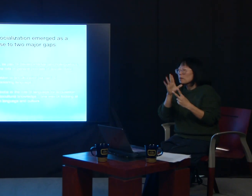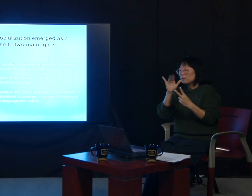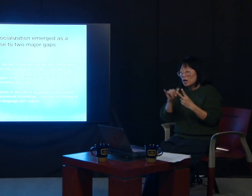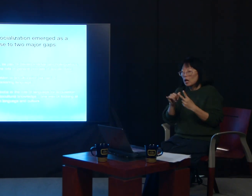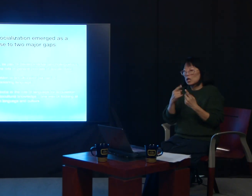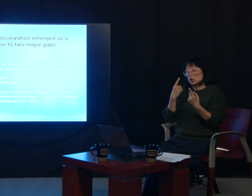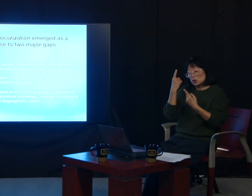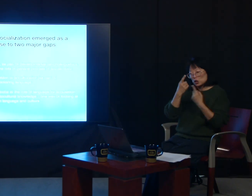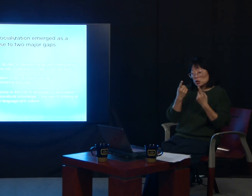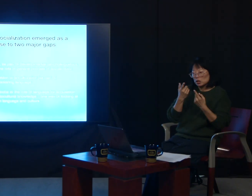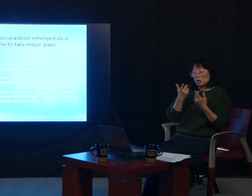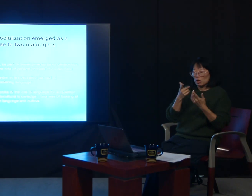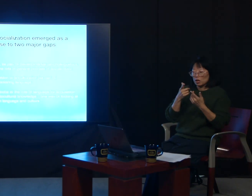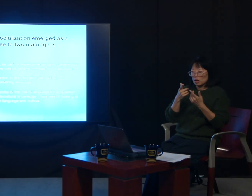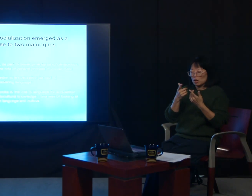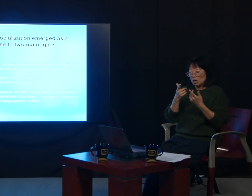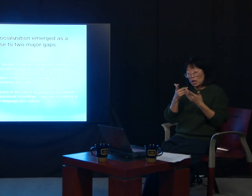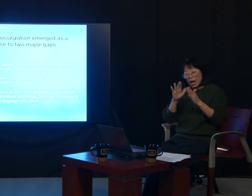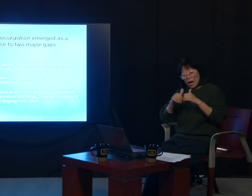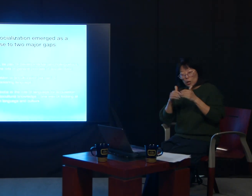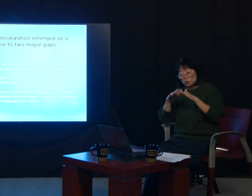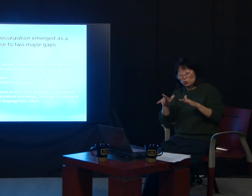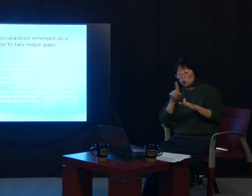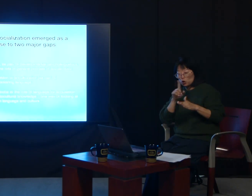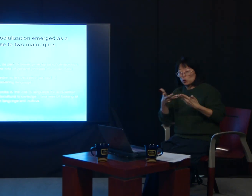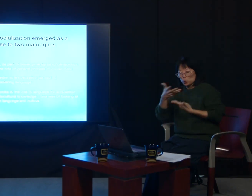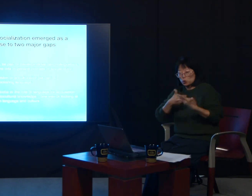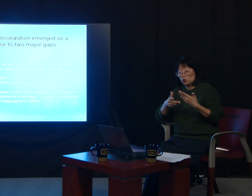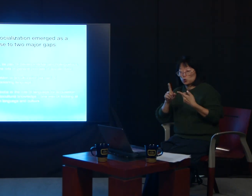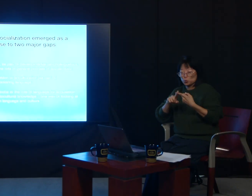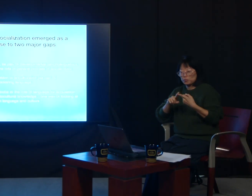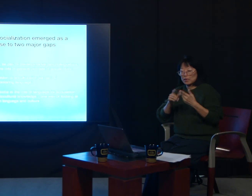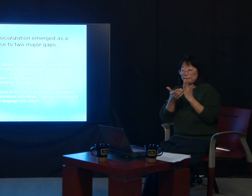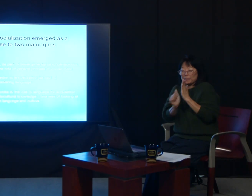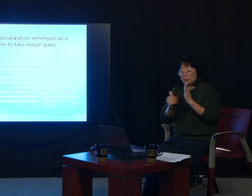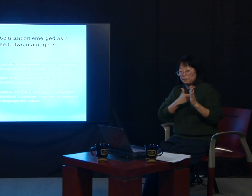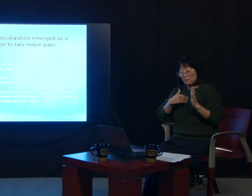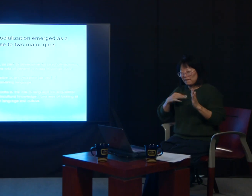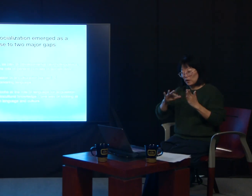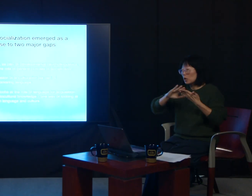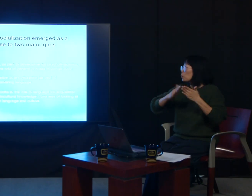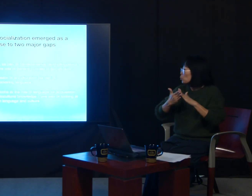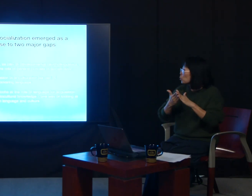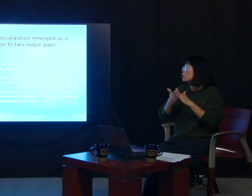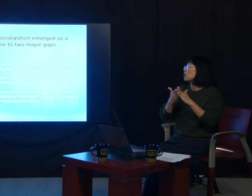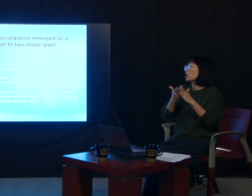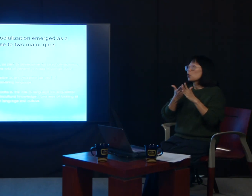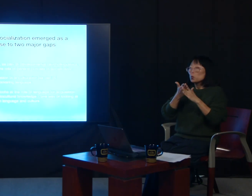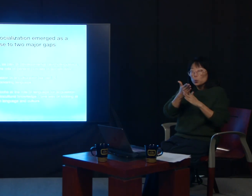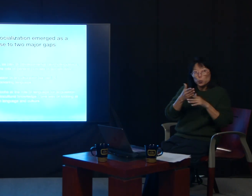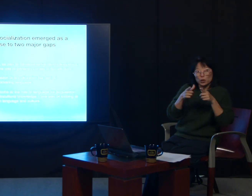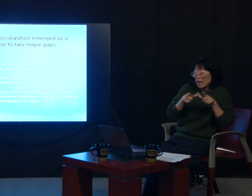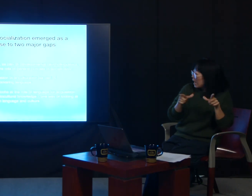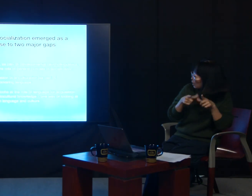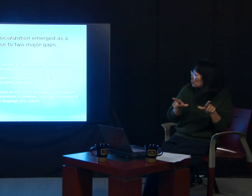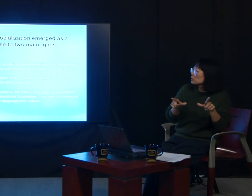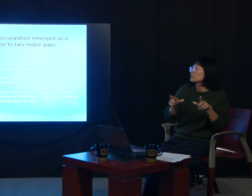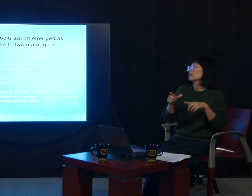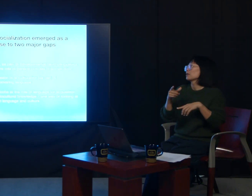by considering how children are socialized to become competent members of a community through language,